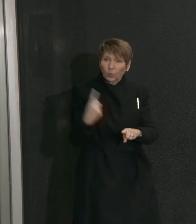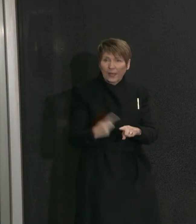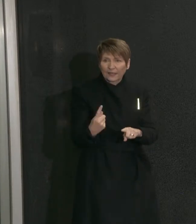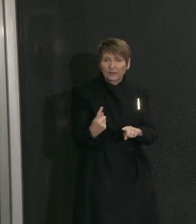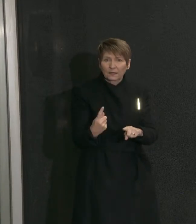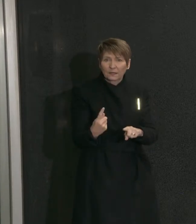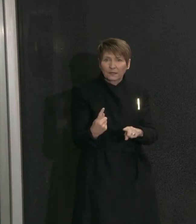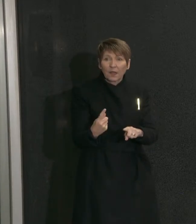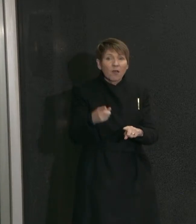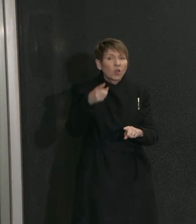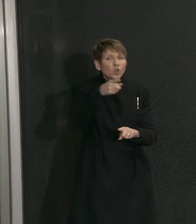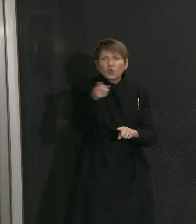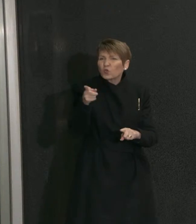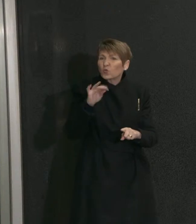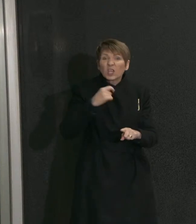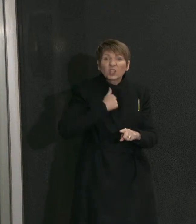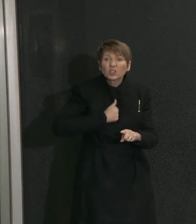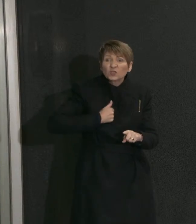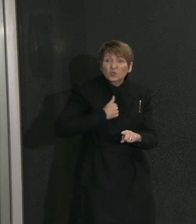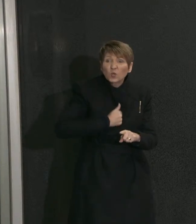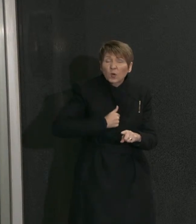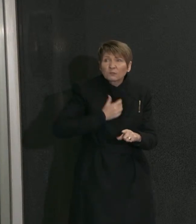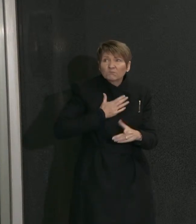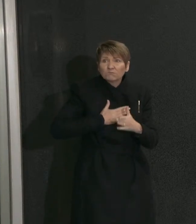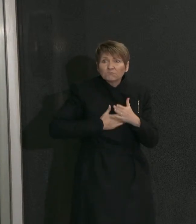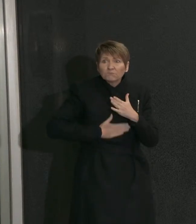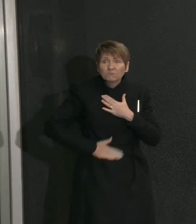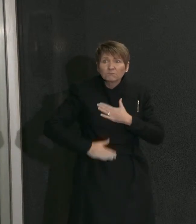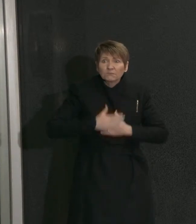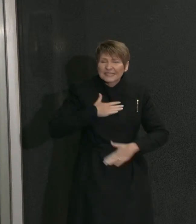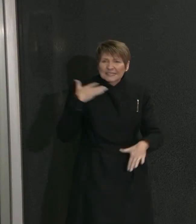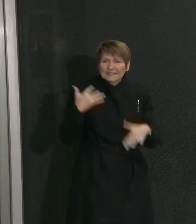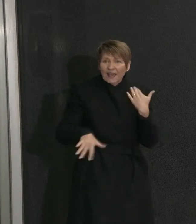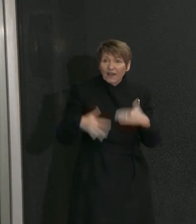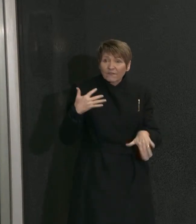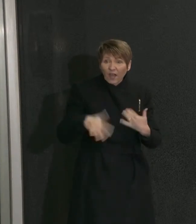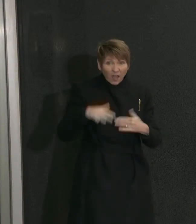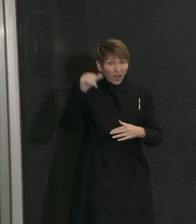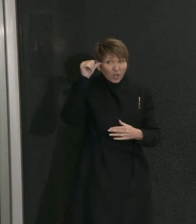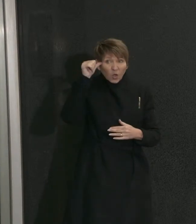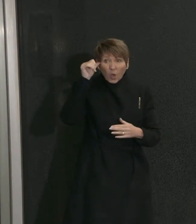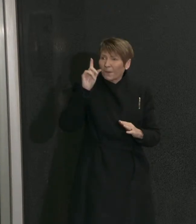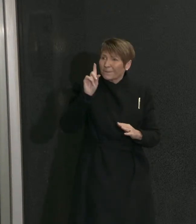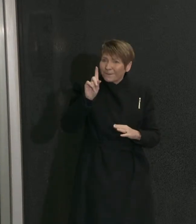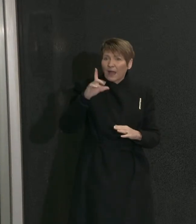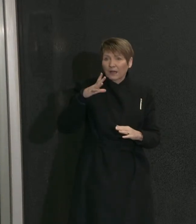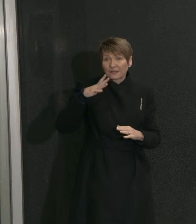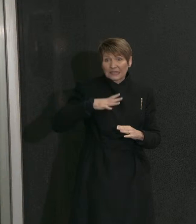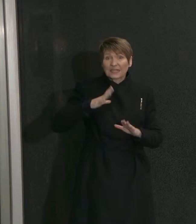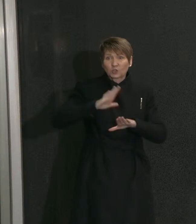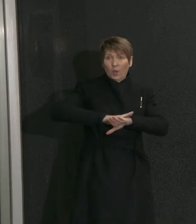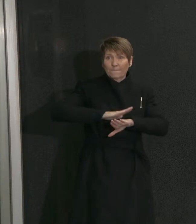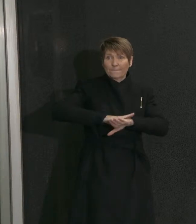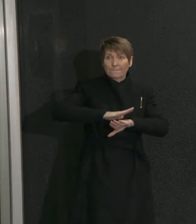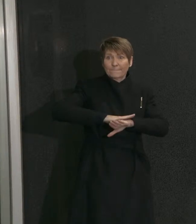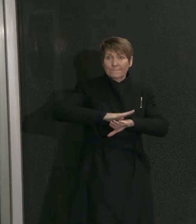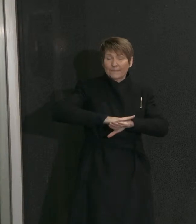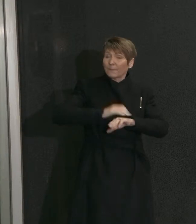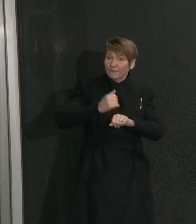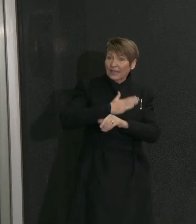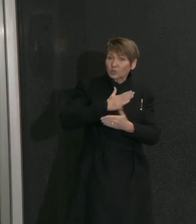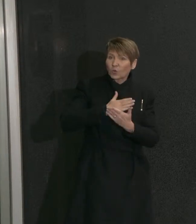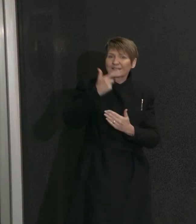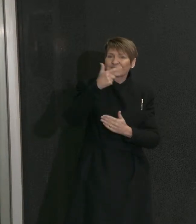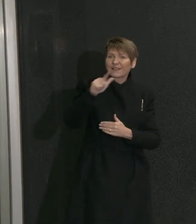enjoying it, but it's the only tool we have until we get 70 and 80% of the community through the vaccination program. There's no